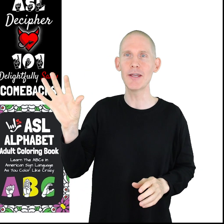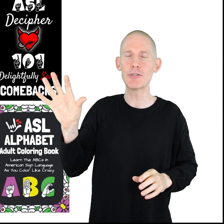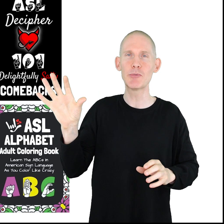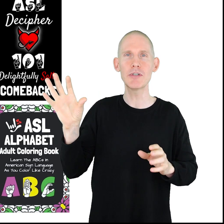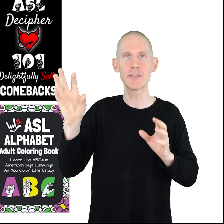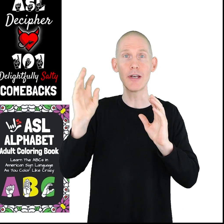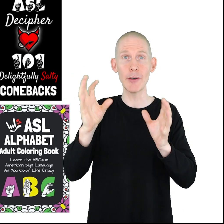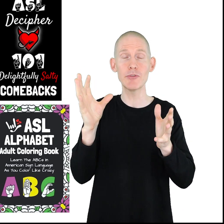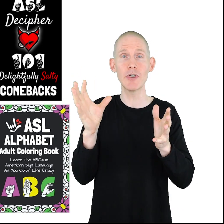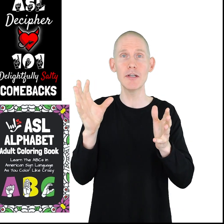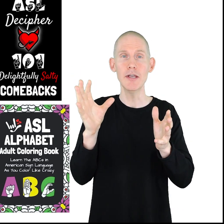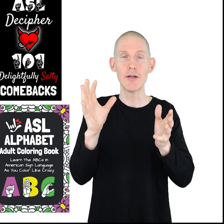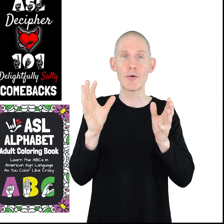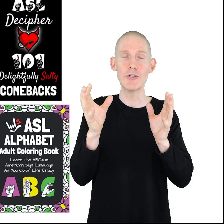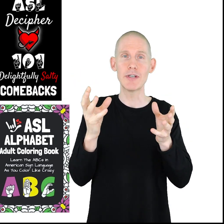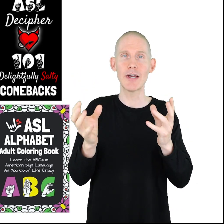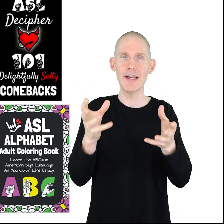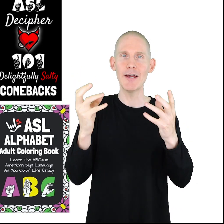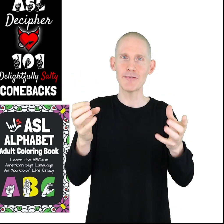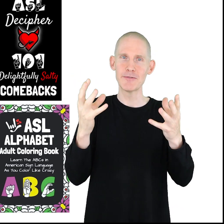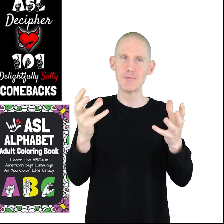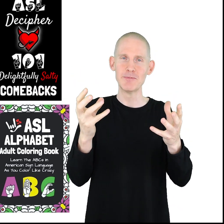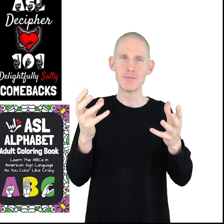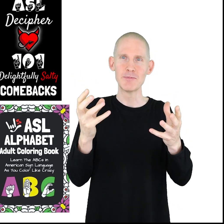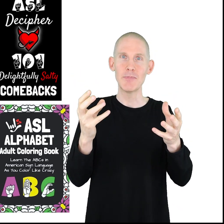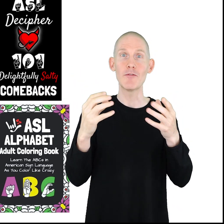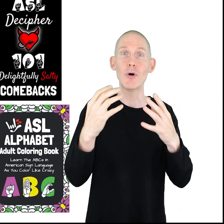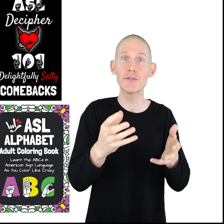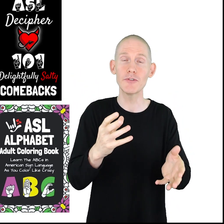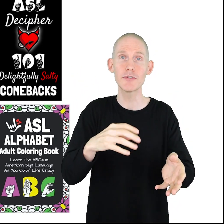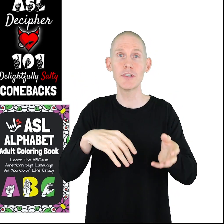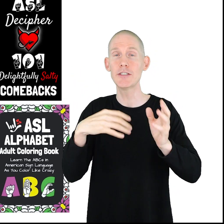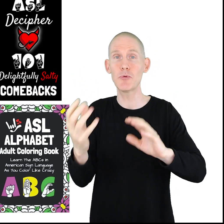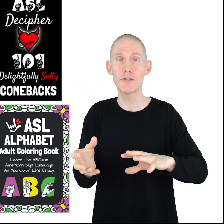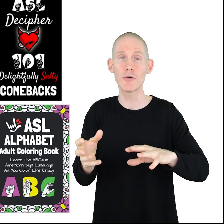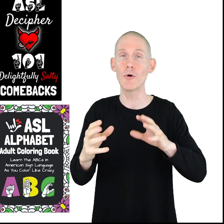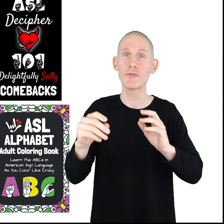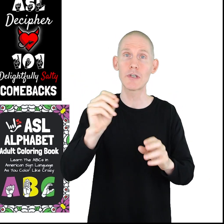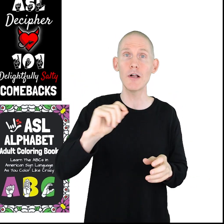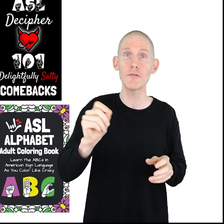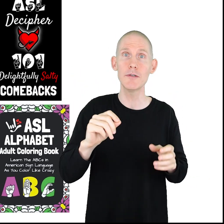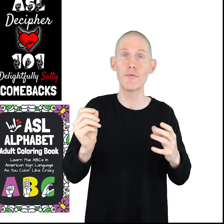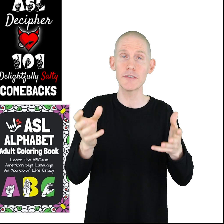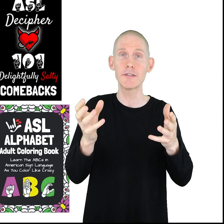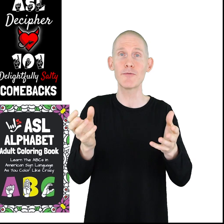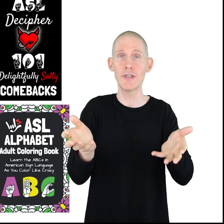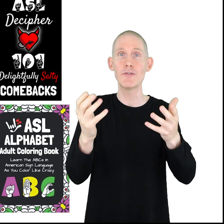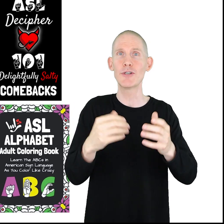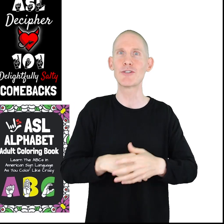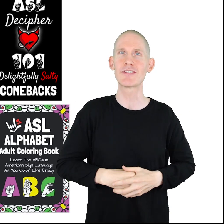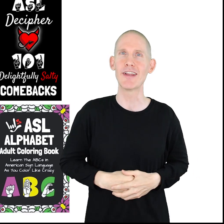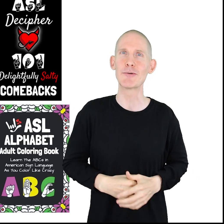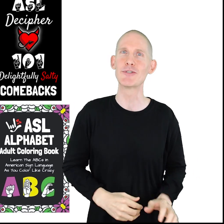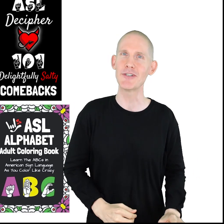language books on Amazon, where you can kind of have, have puzzles, inspirational quotes, coloring, fun stuff to enrich your sign language journey.